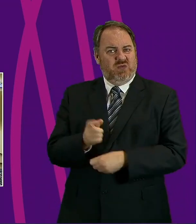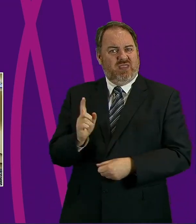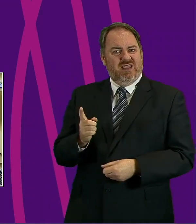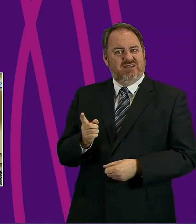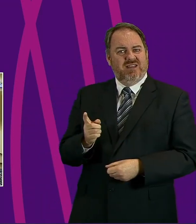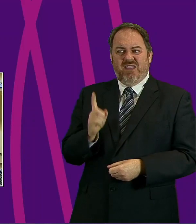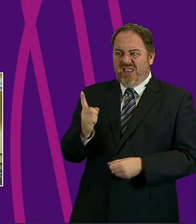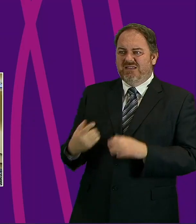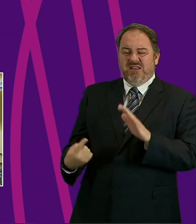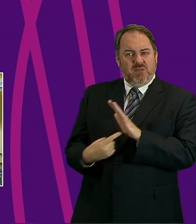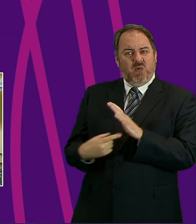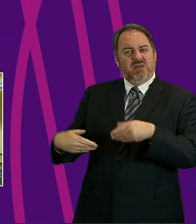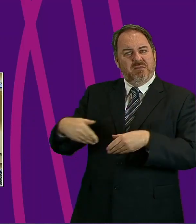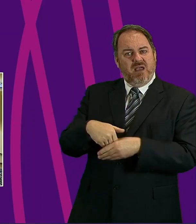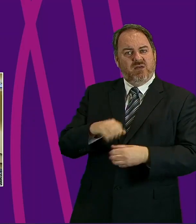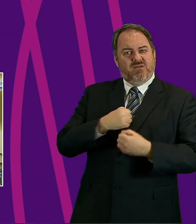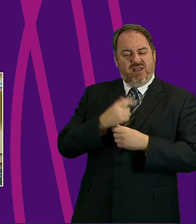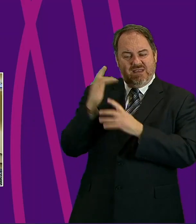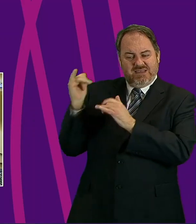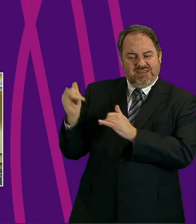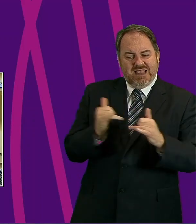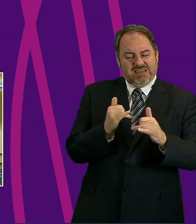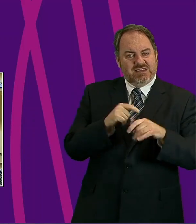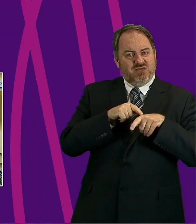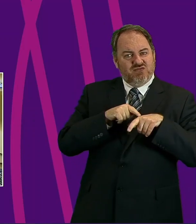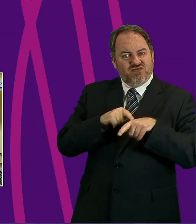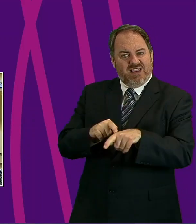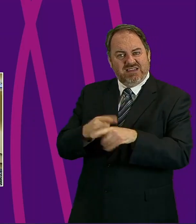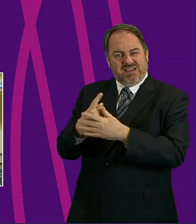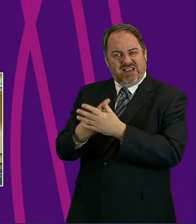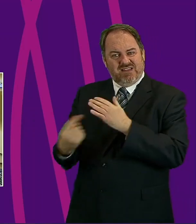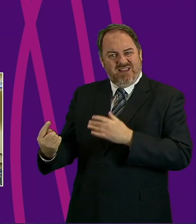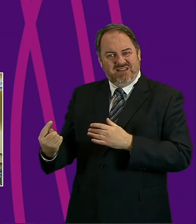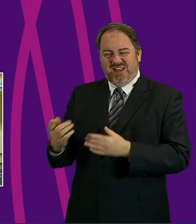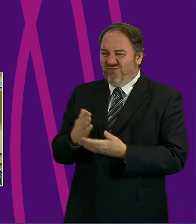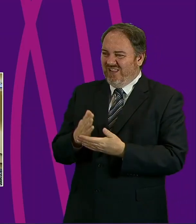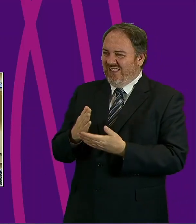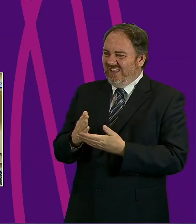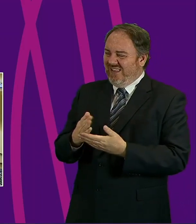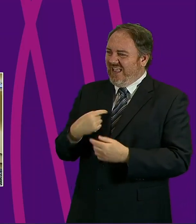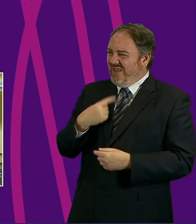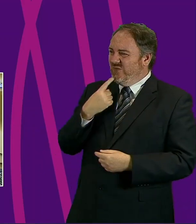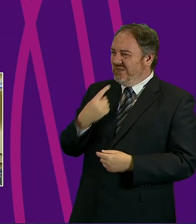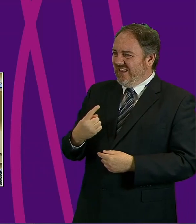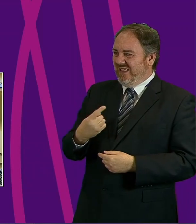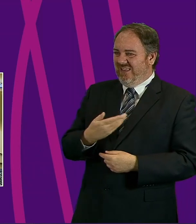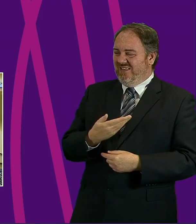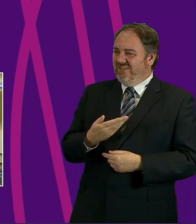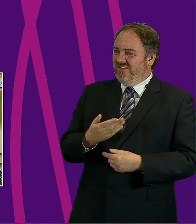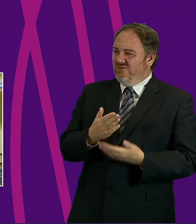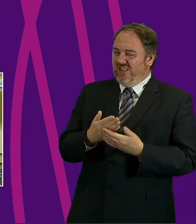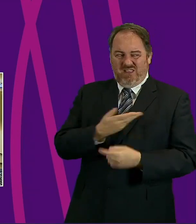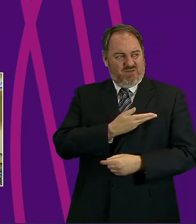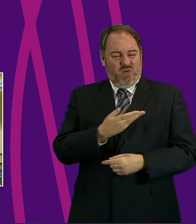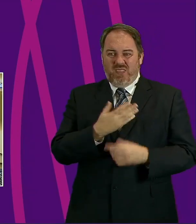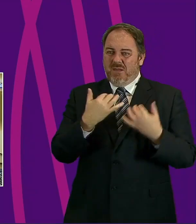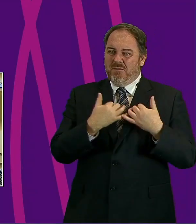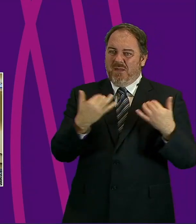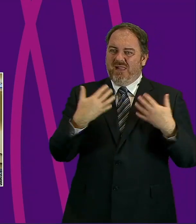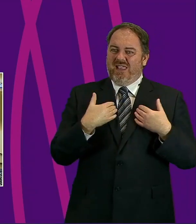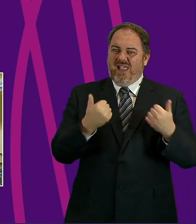heart of our approach to test, trace and isolate. But, you know, I really do, on behalf of the public health experts who carried out the management of this